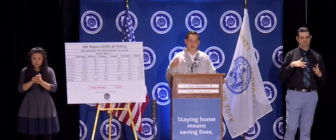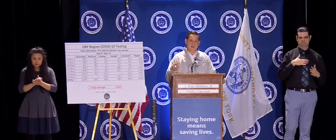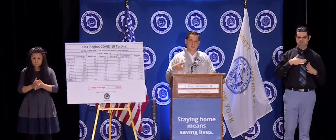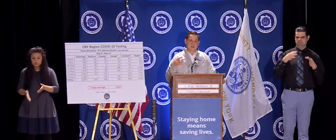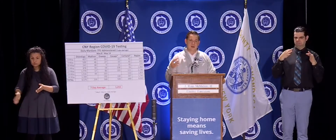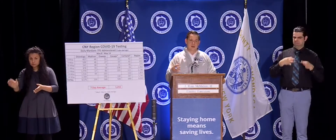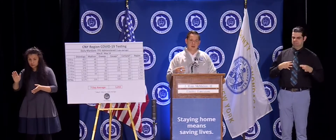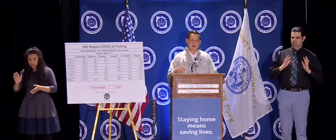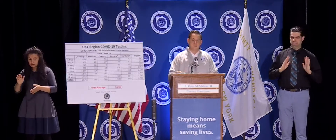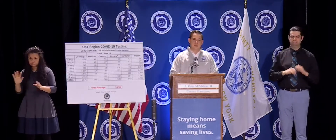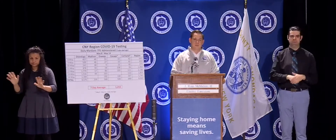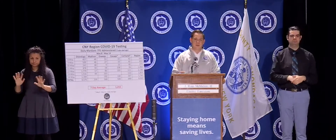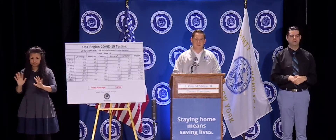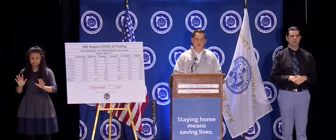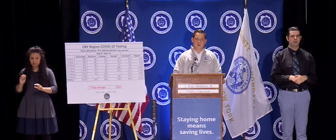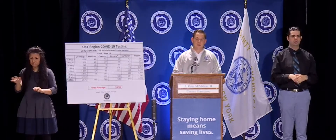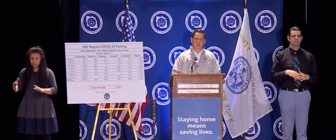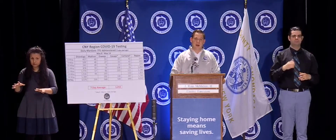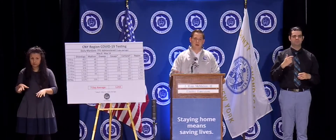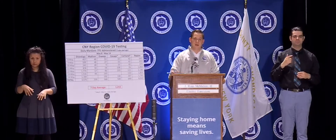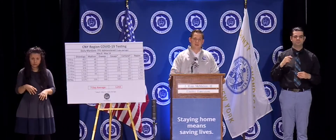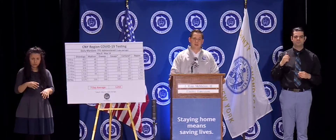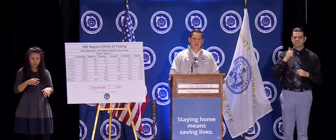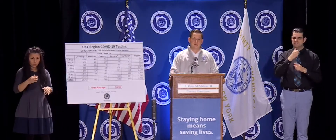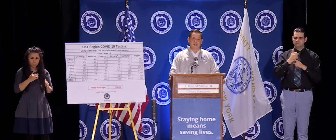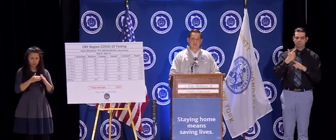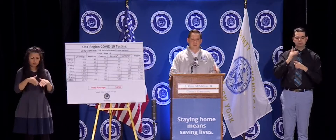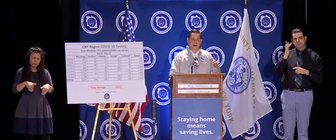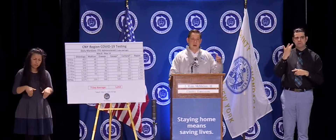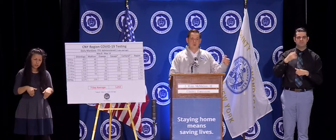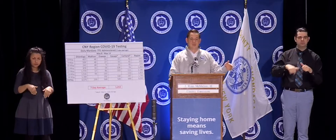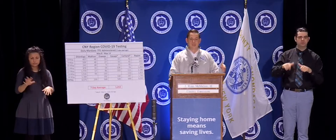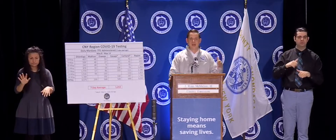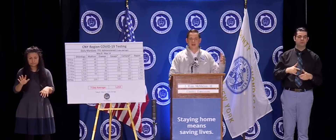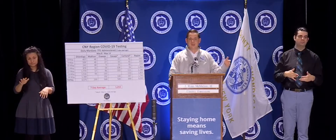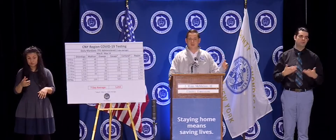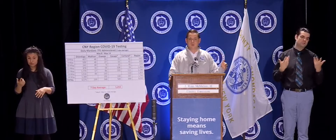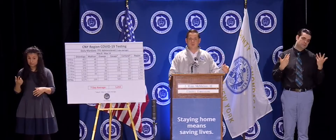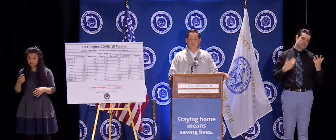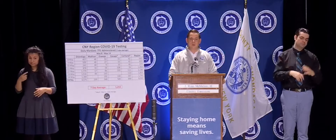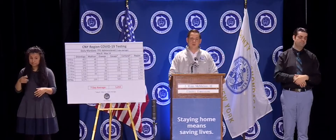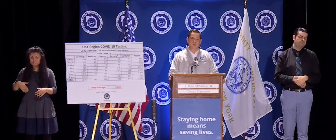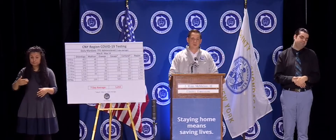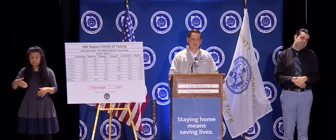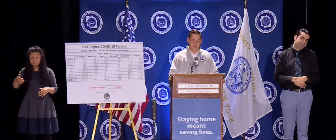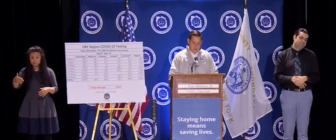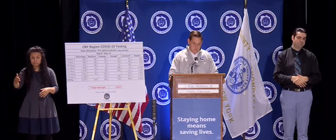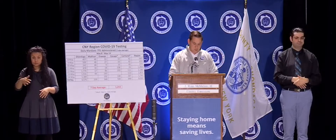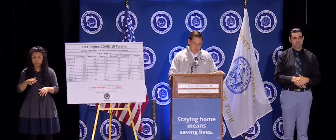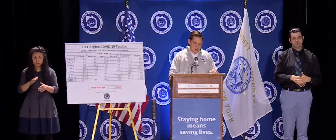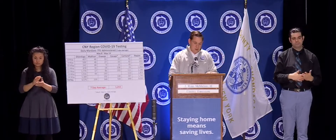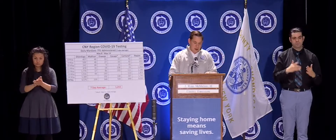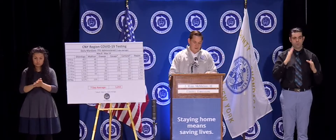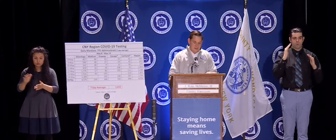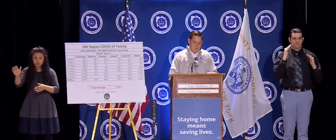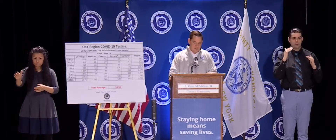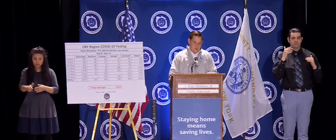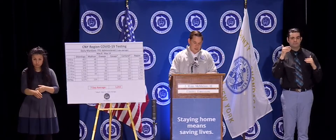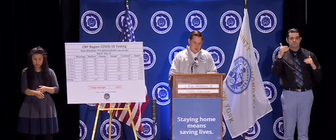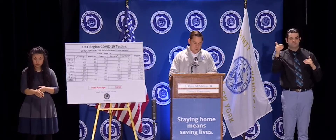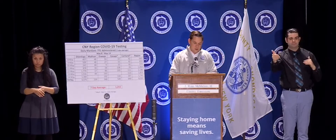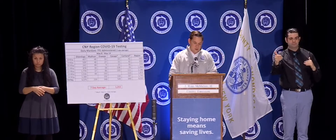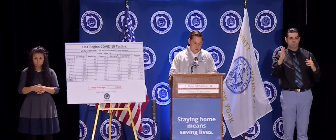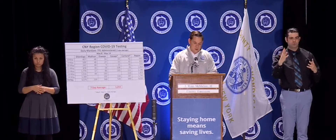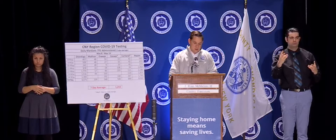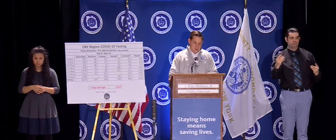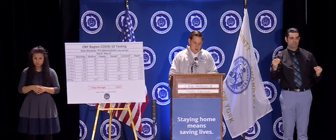of this process. And as we continue to make progress, eventually that will change and we'll be able to loosen things up. But I've had emails,